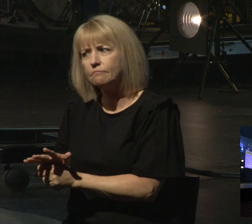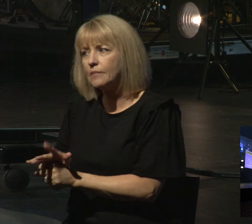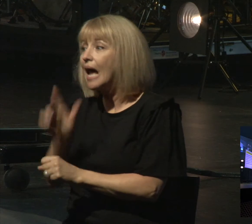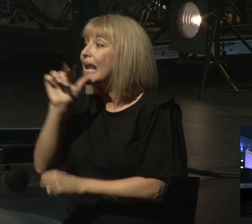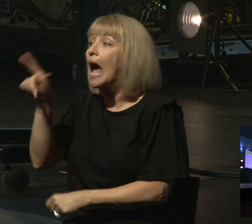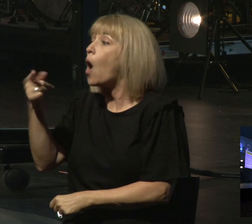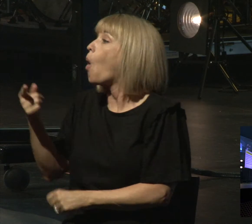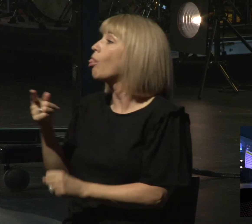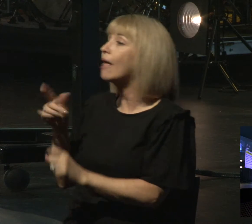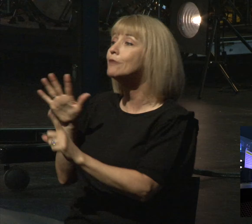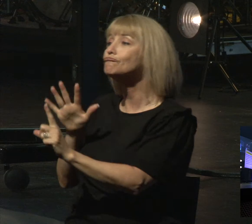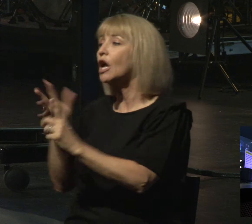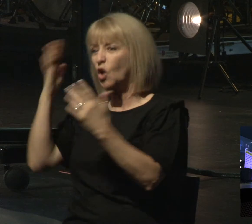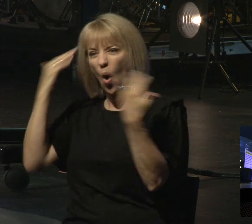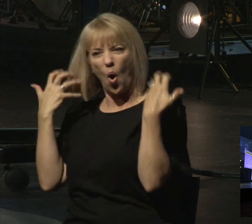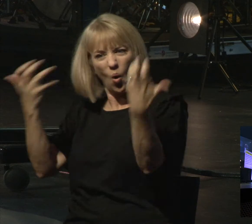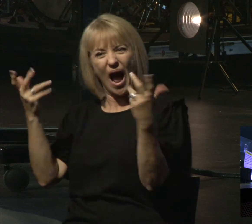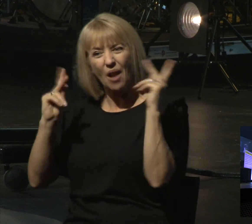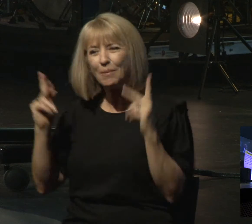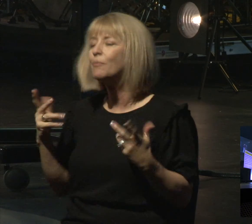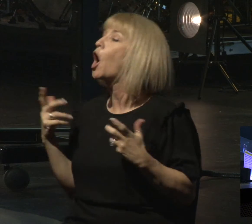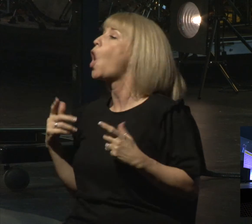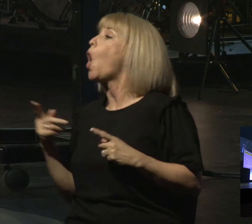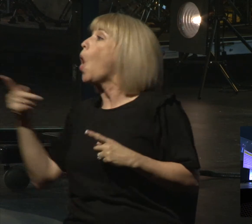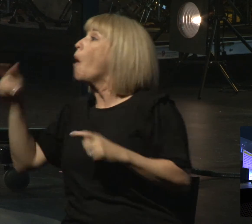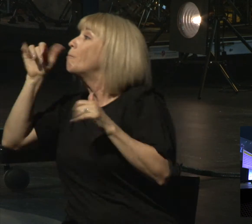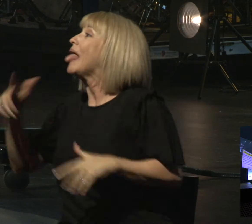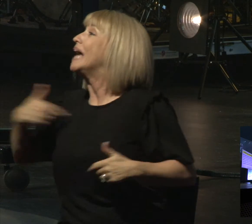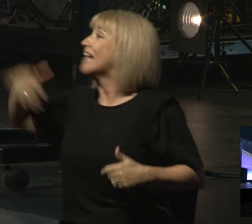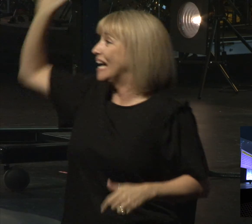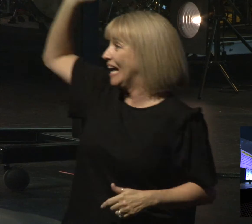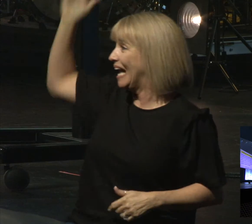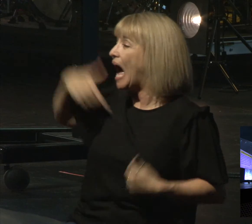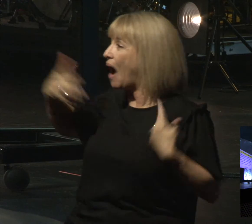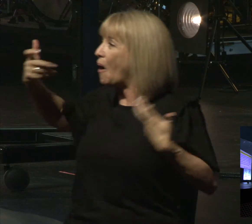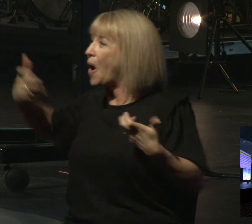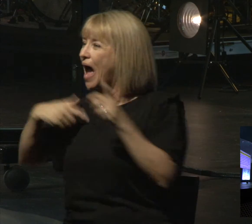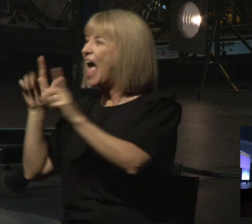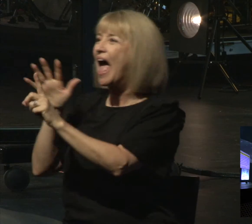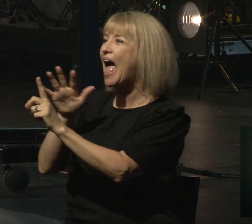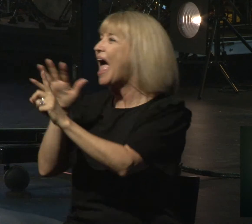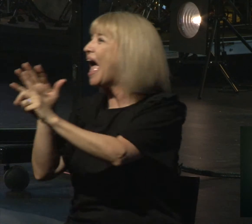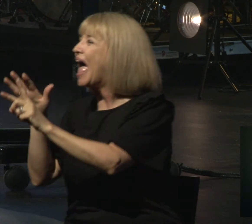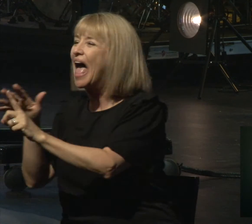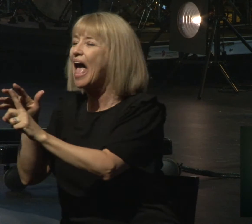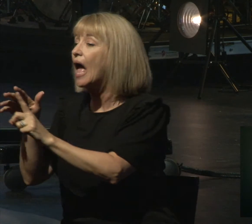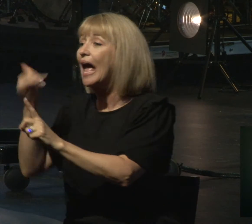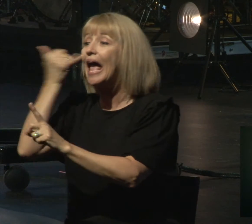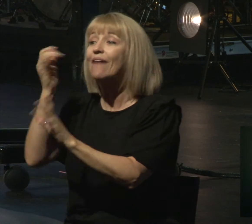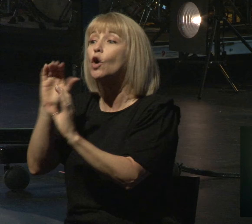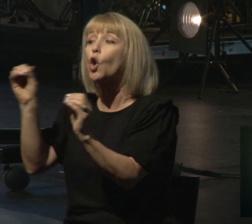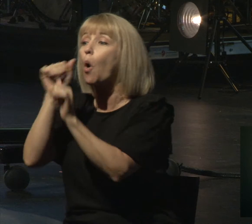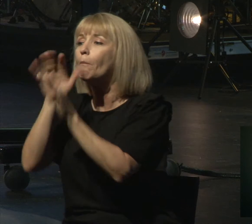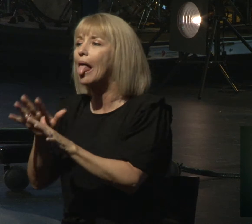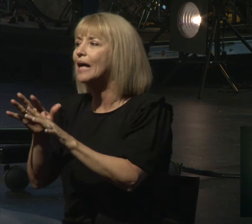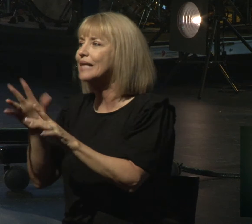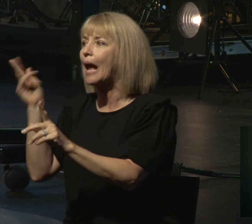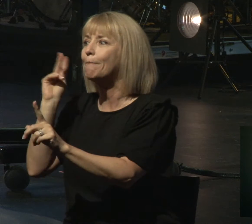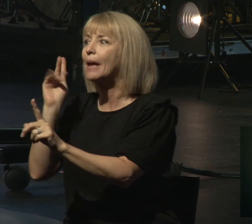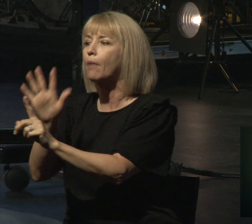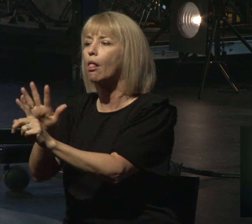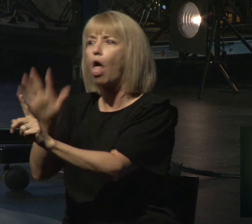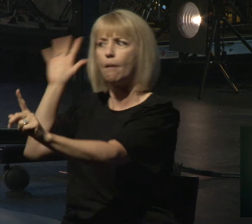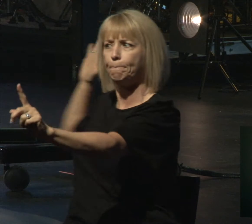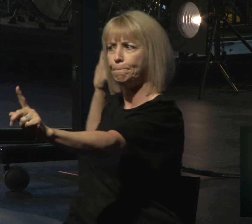The crowd was committed to the blessings that Jesus had to offer. But you take the blessings away, and they would